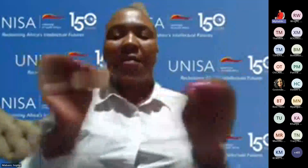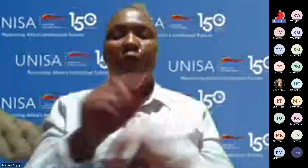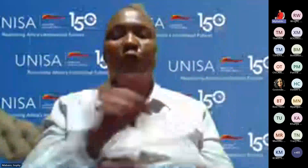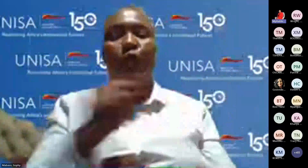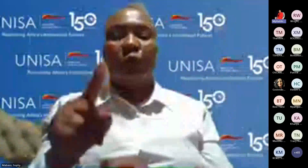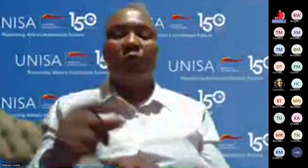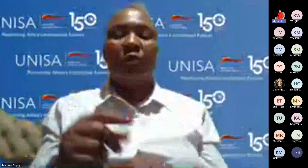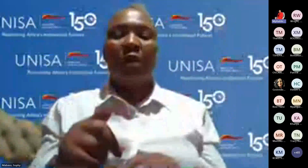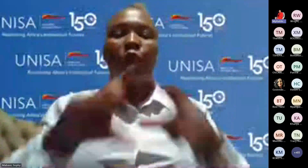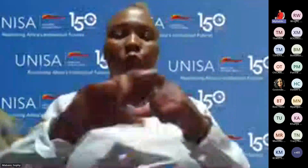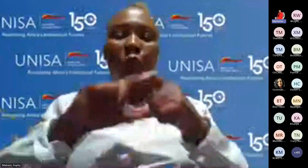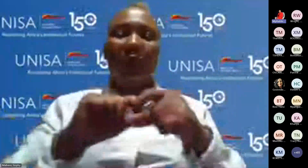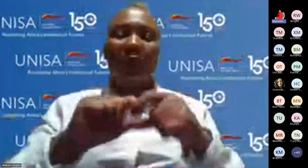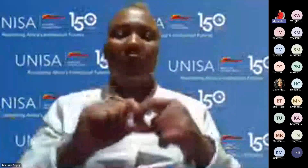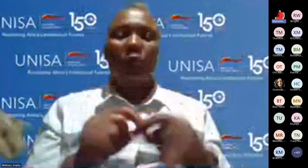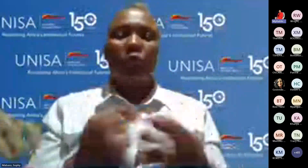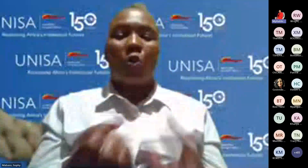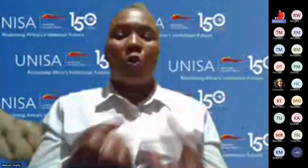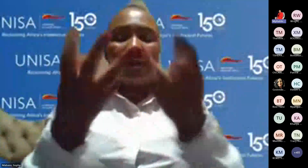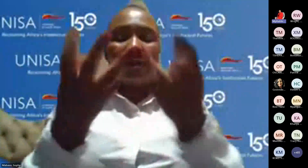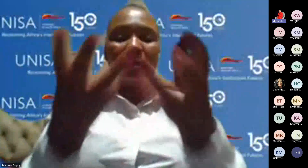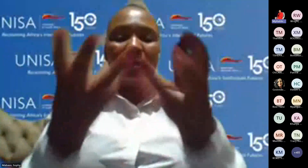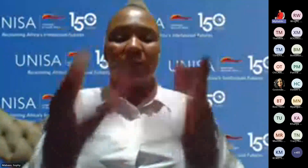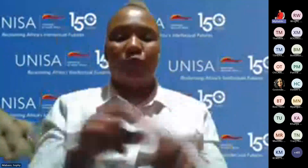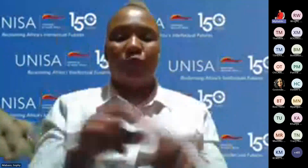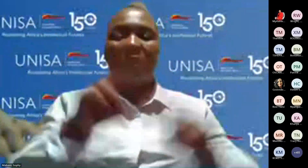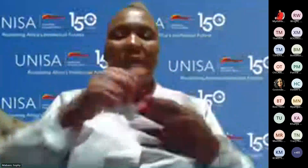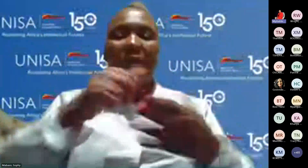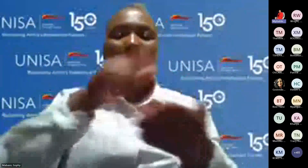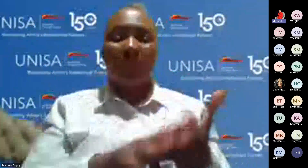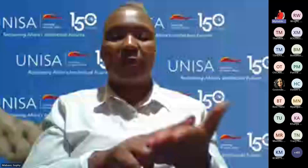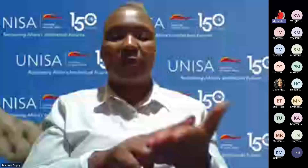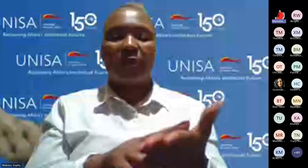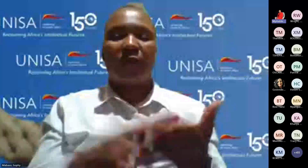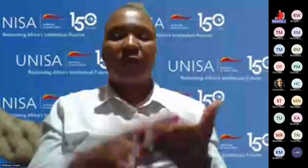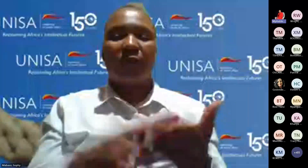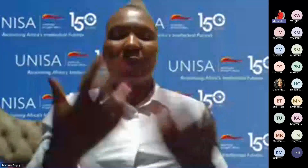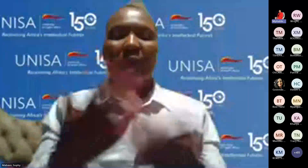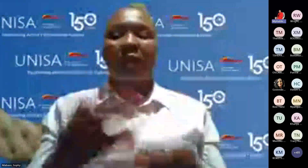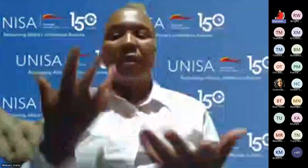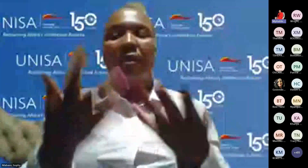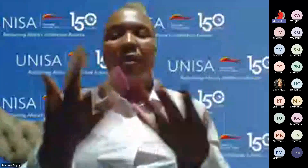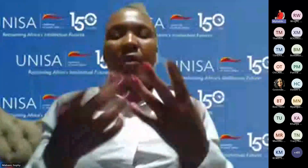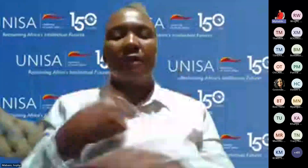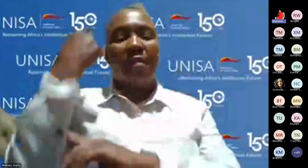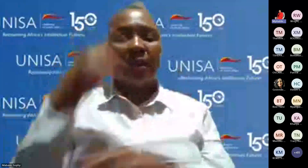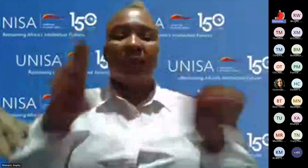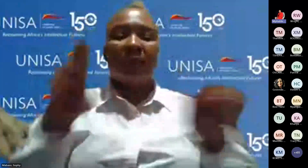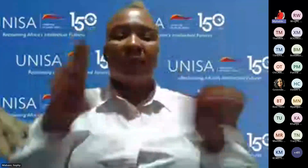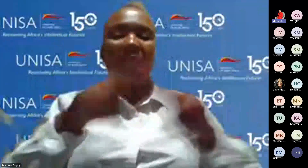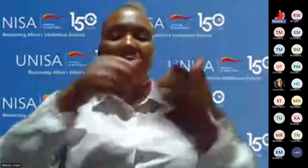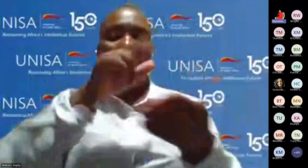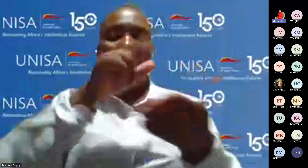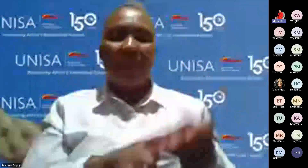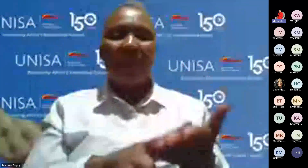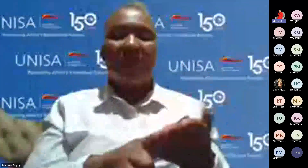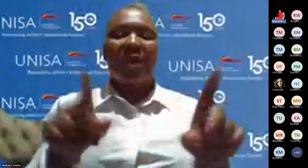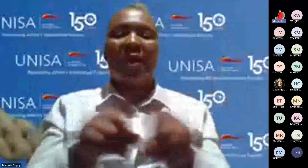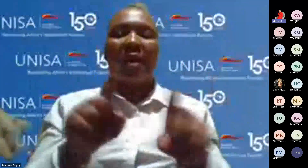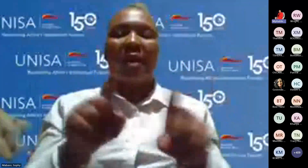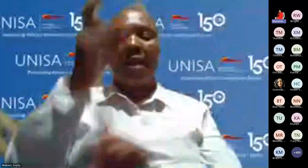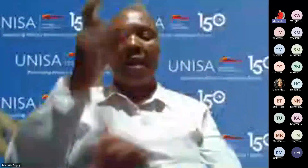to link or submit to the Invigilator app. If you think of Invigilator app as a